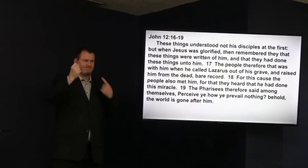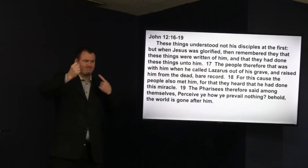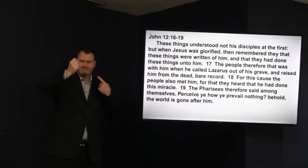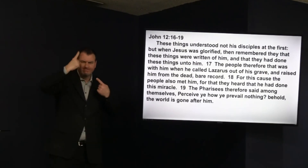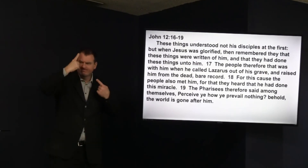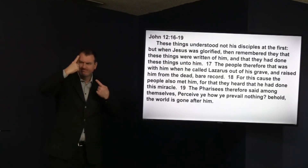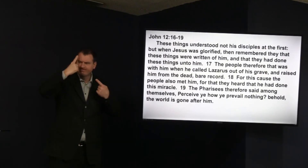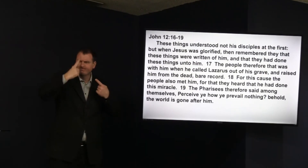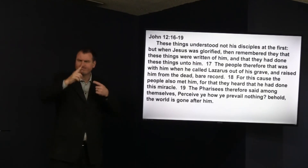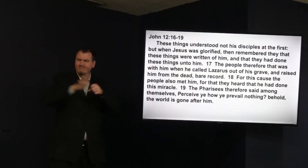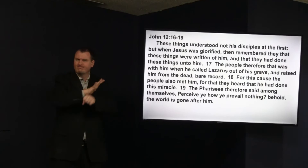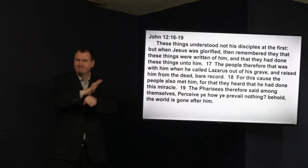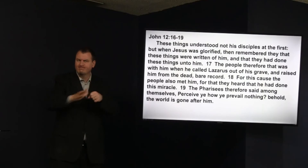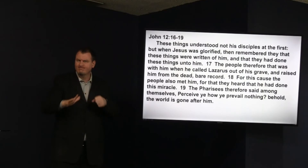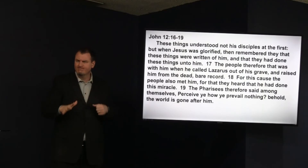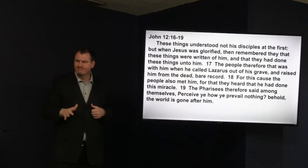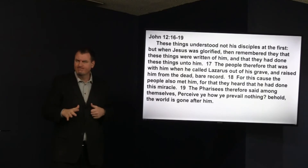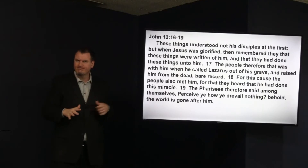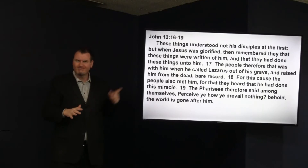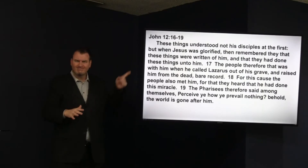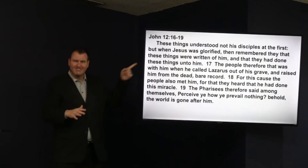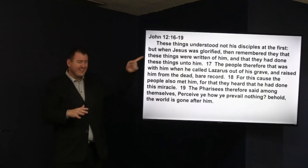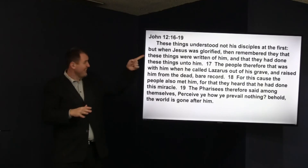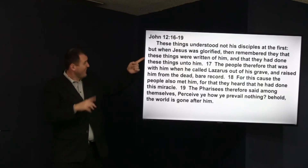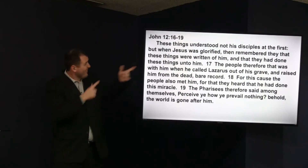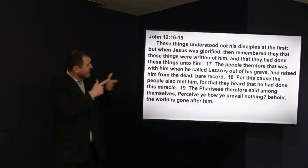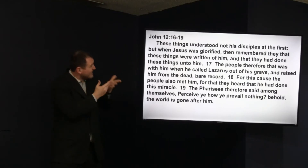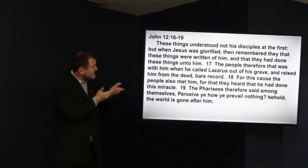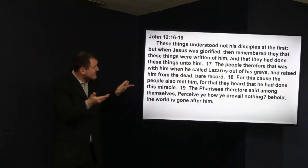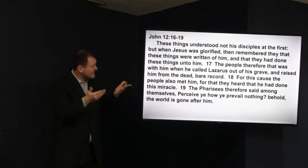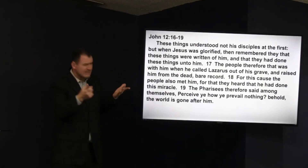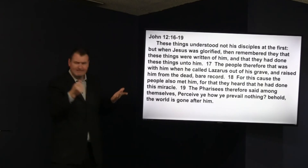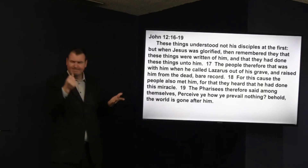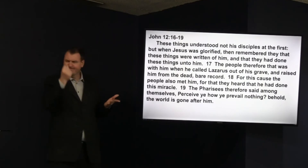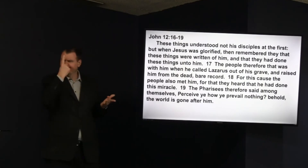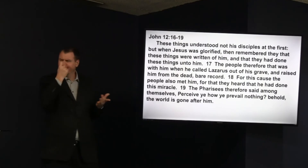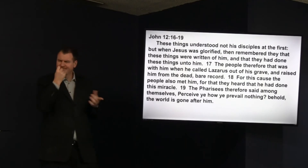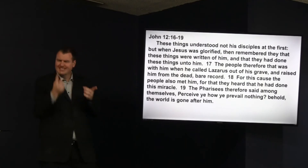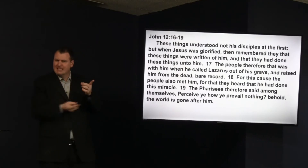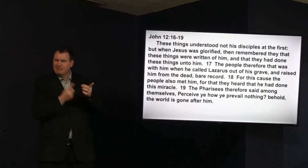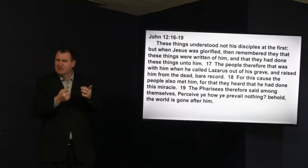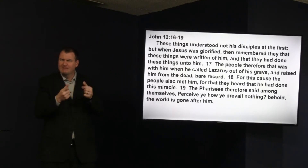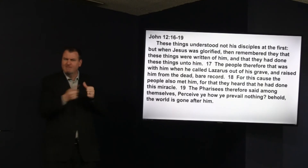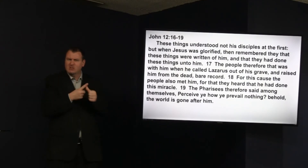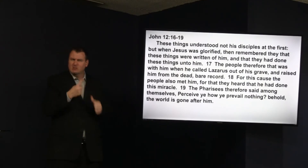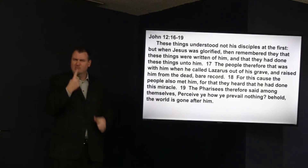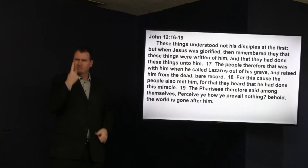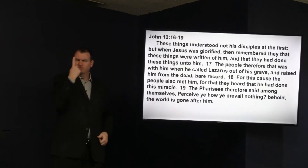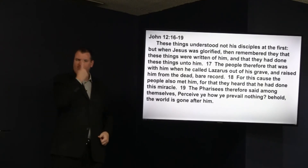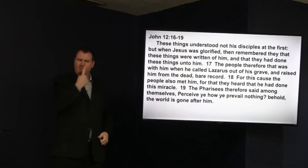Well, even the disciples didn't understand at first. Here it says in John 12.